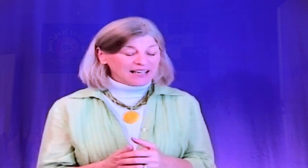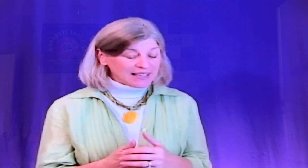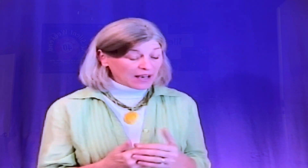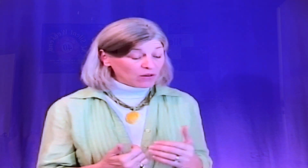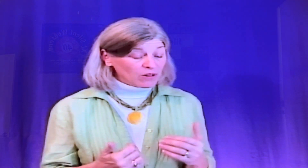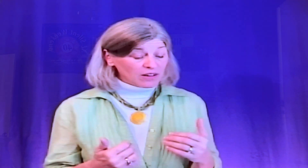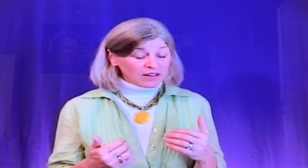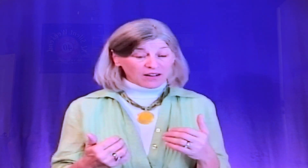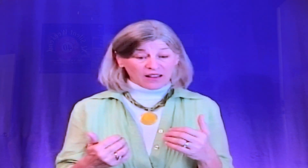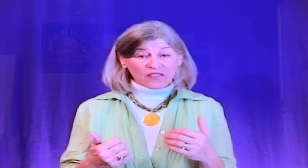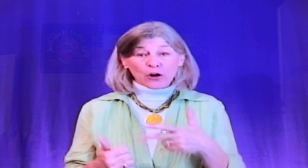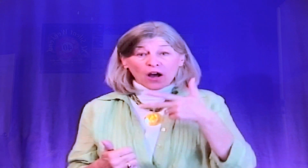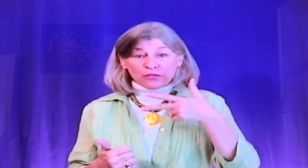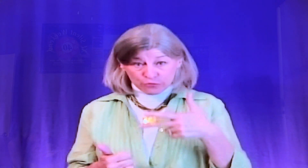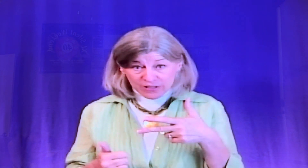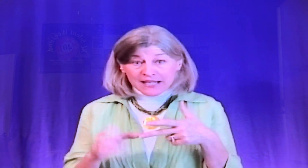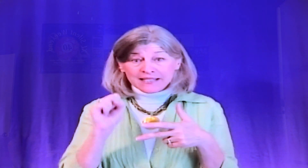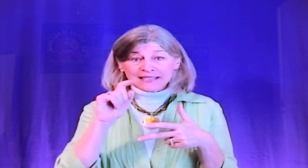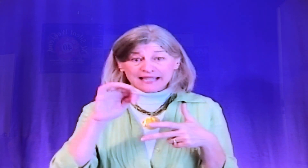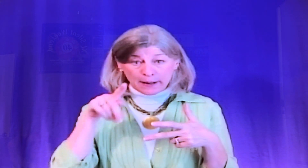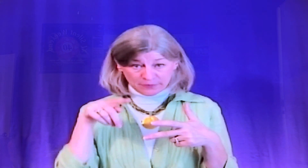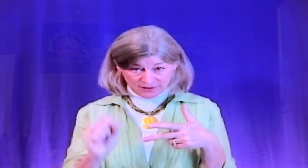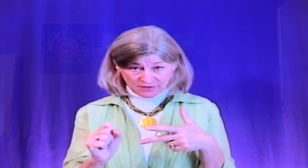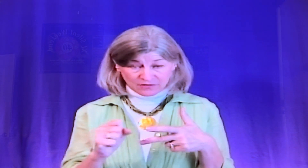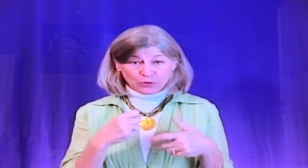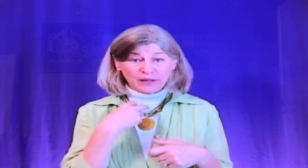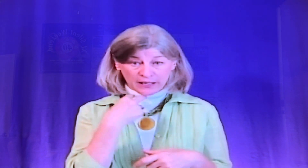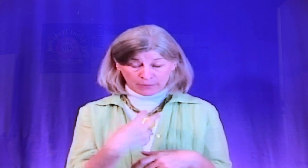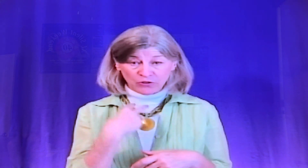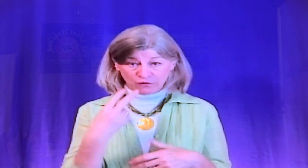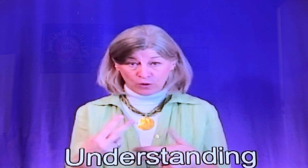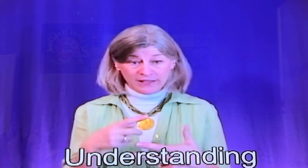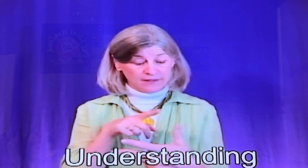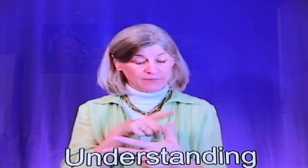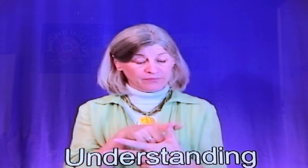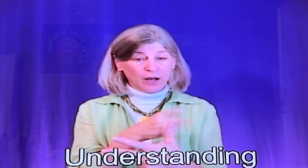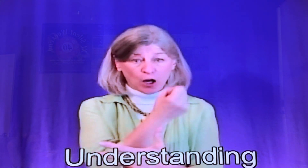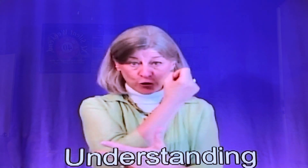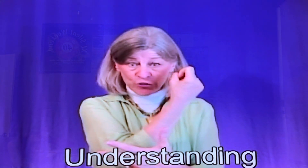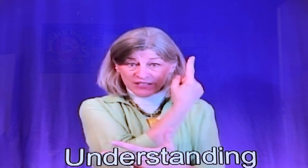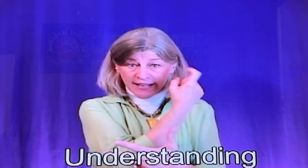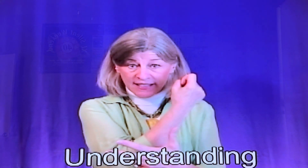Now, there are 3 steps to being able to voice: understanding,